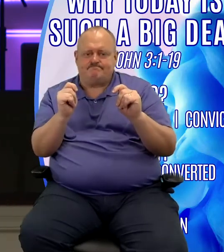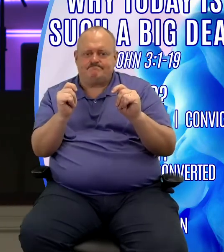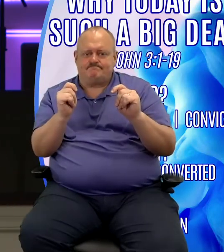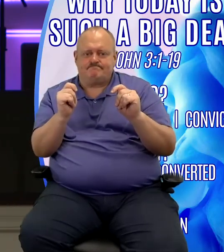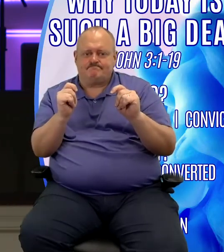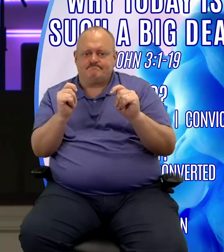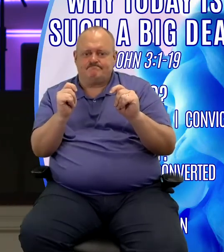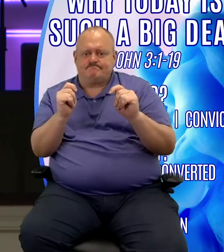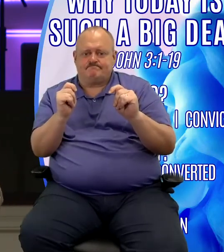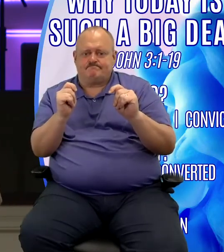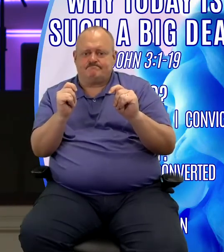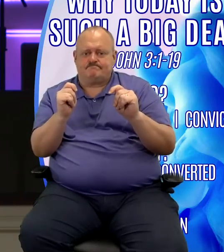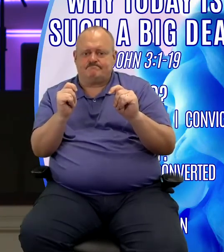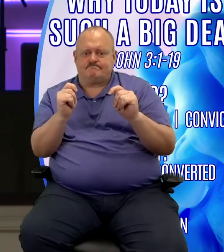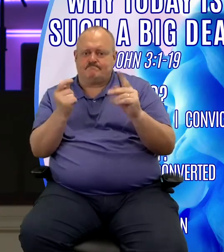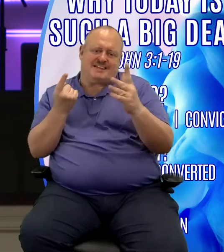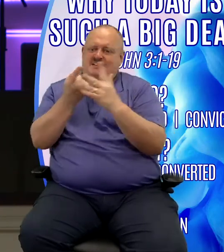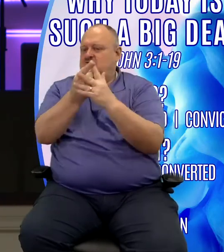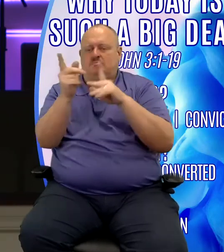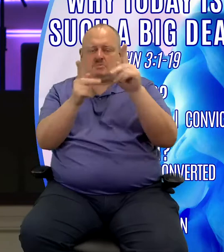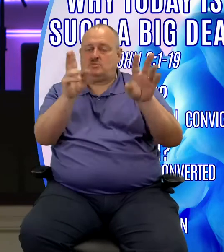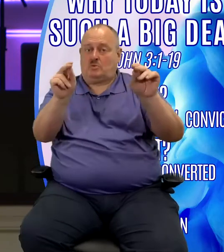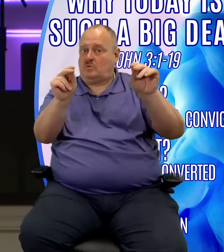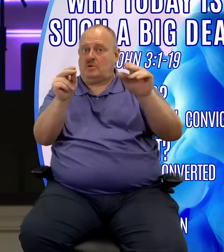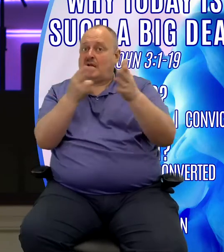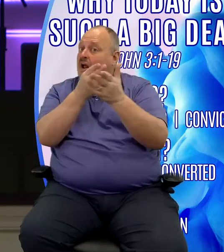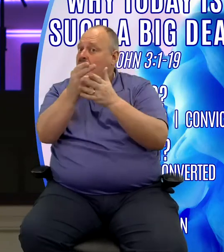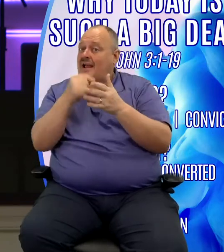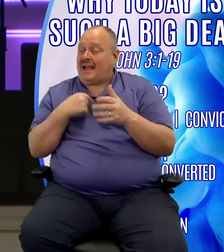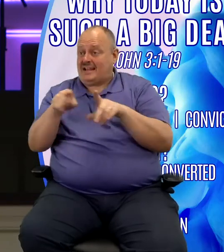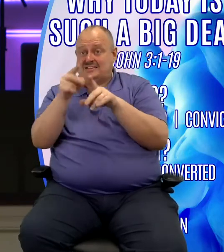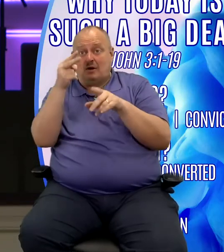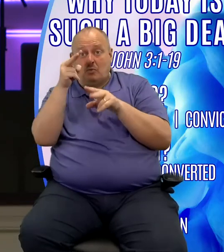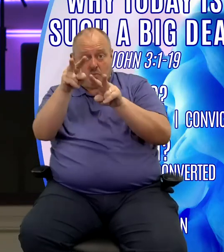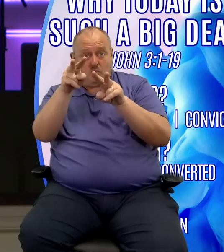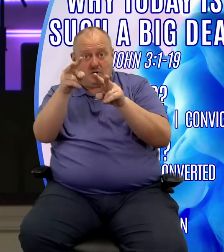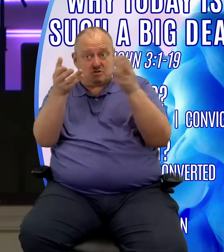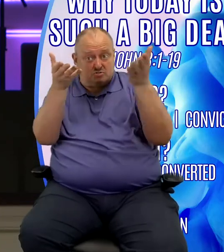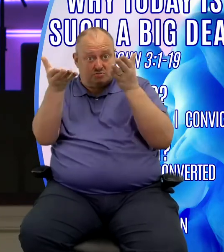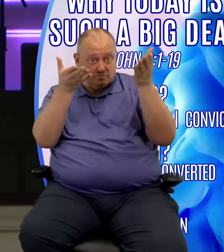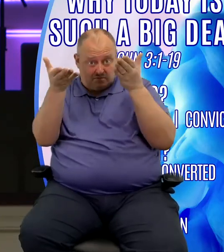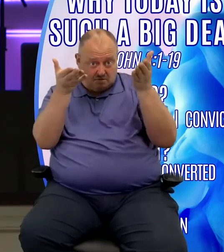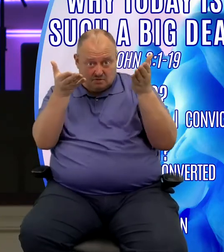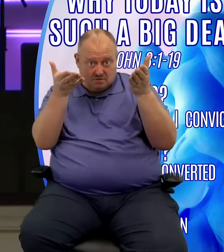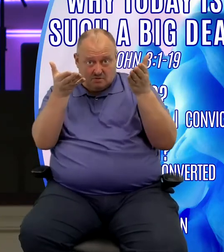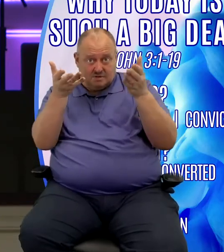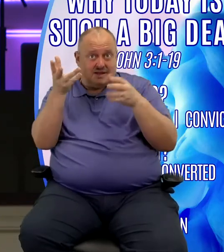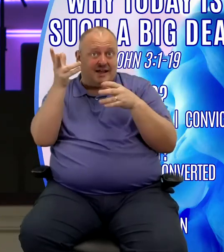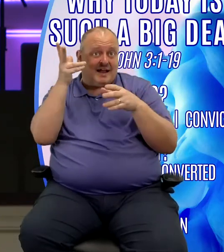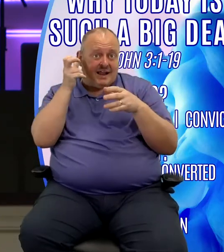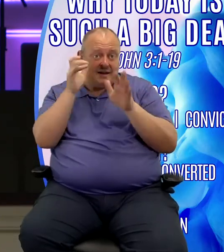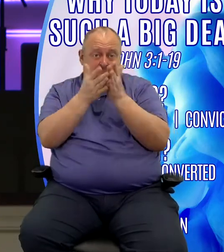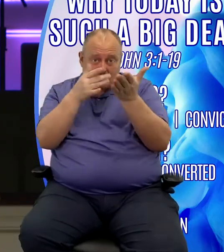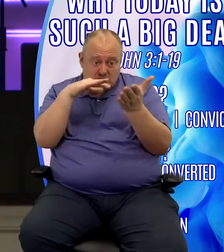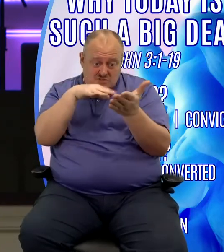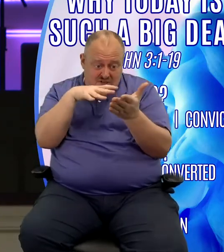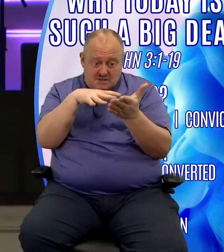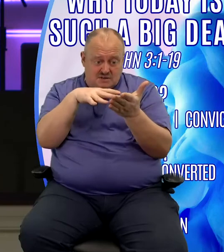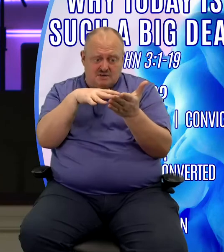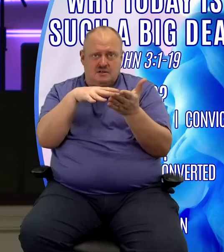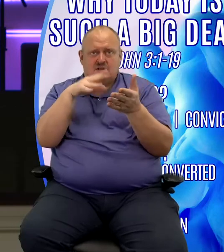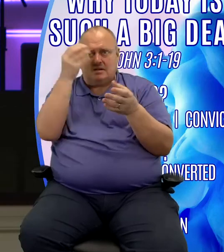bus over people, but I want to be honest with you. As I watch services, as I listen to Bible studies, can